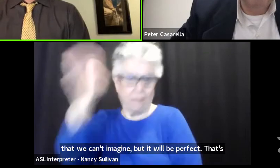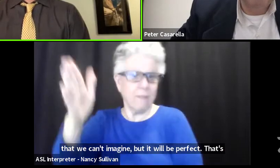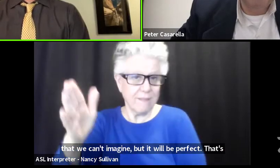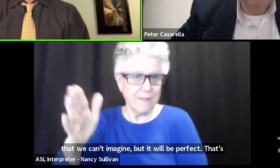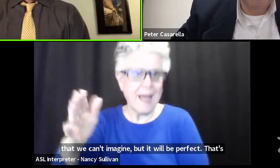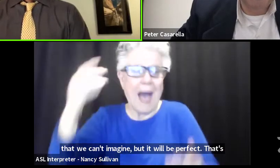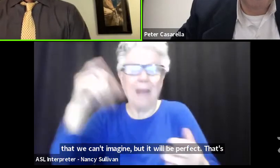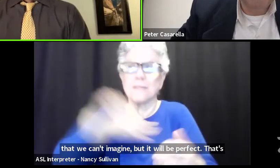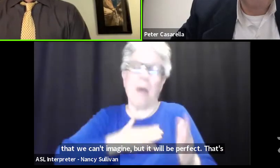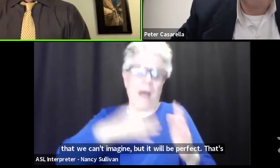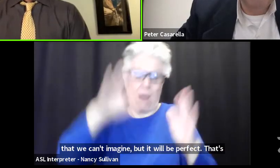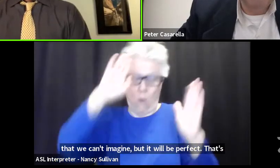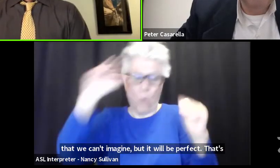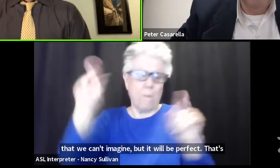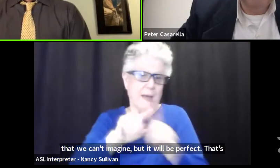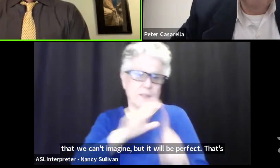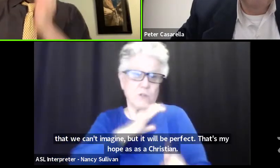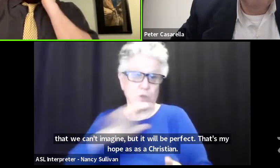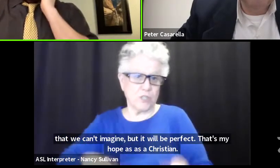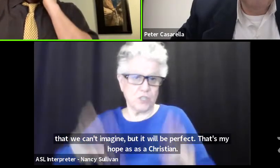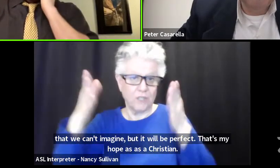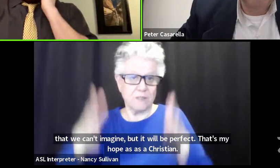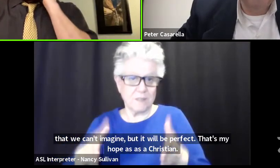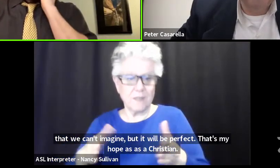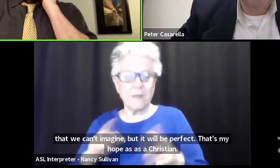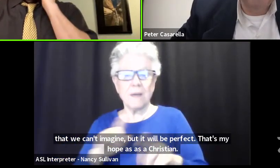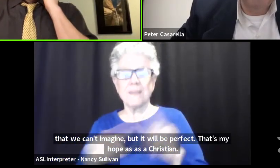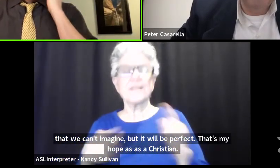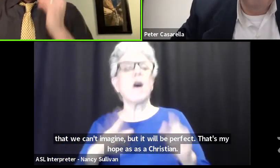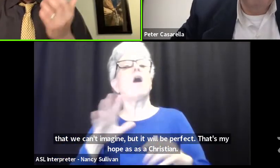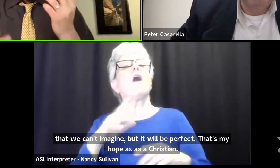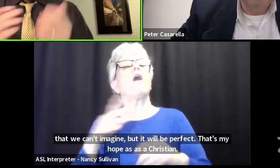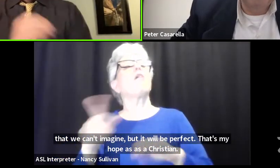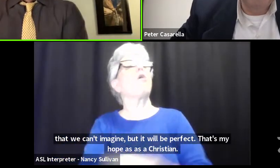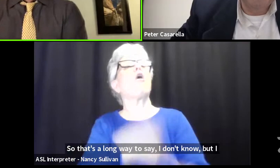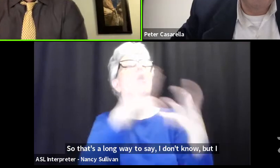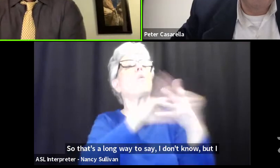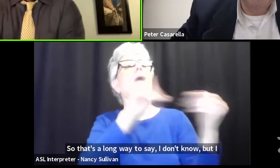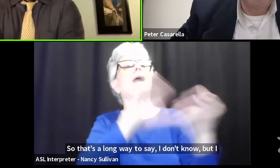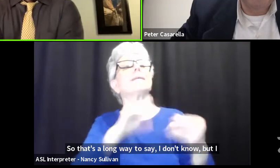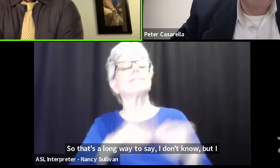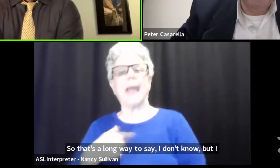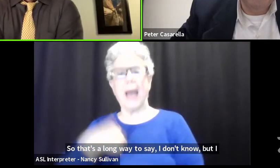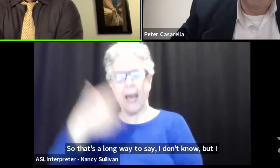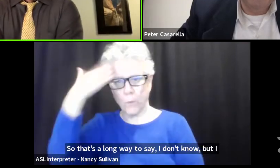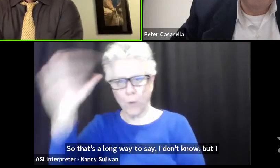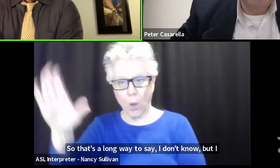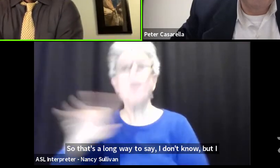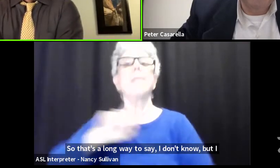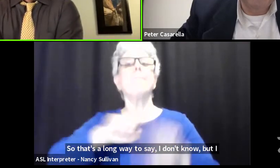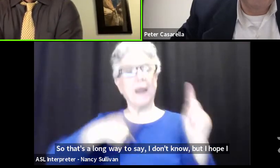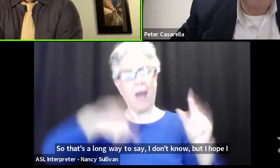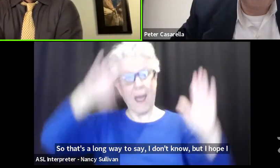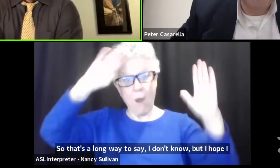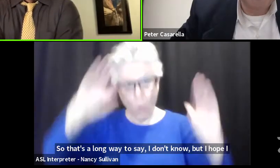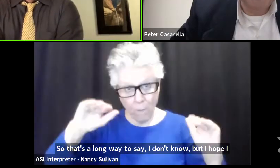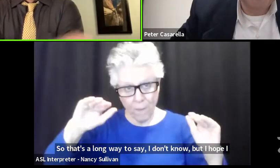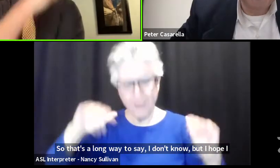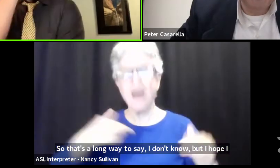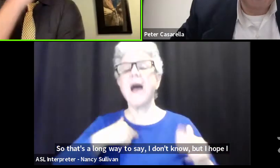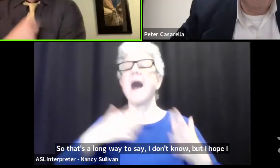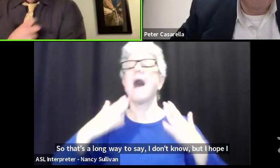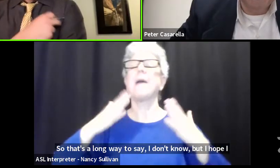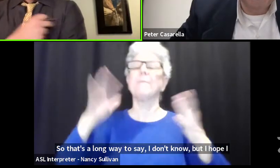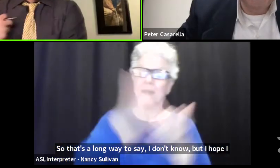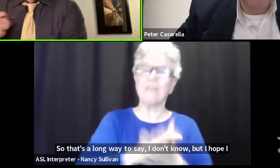as a Christian. So that's a long way to say, I don't know, but I hope. I believe in the resurrection, bodily resurrection of the dead.